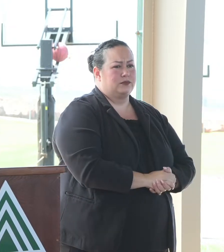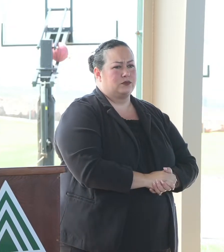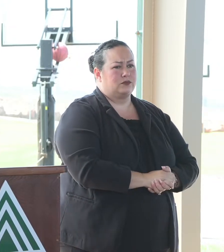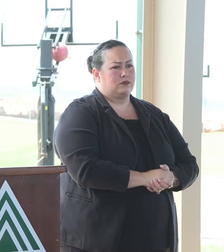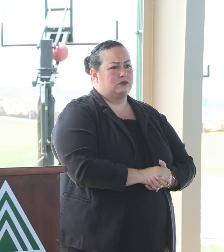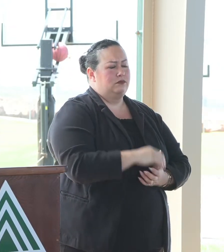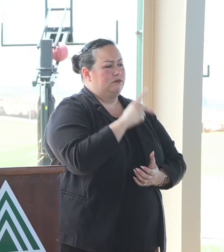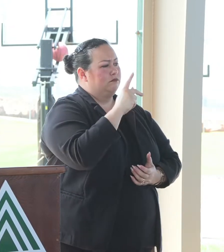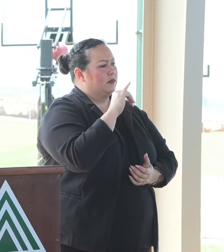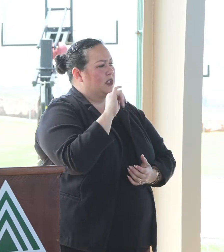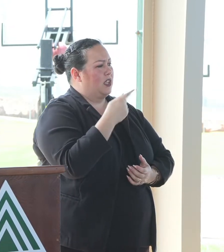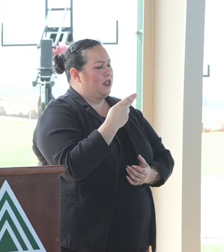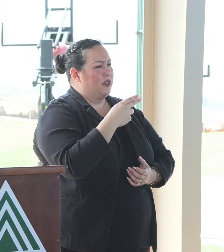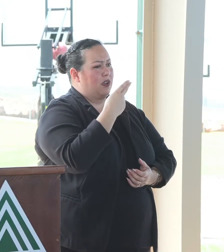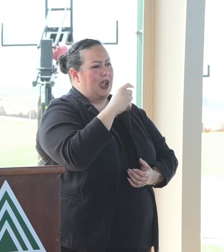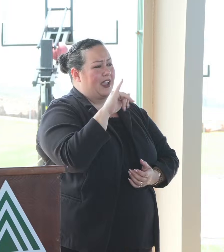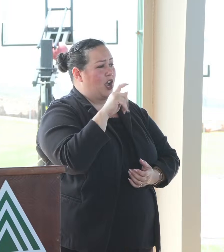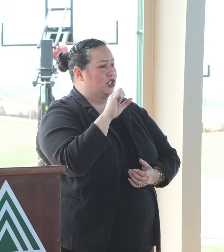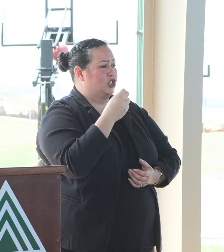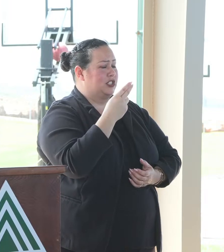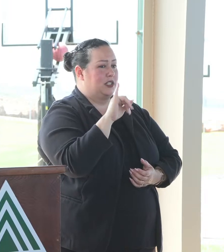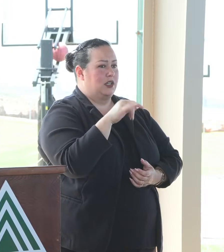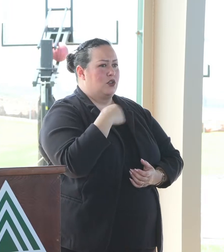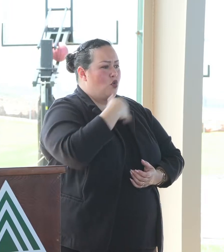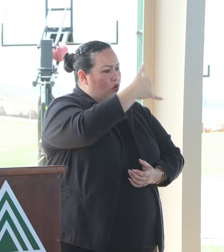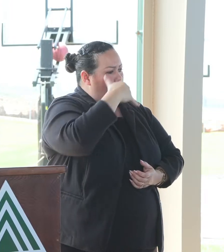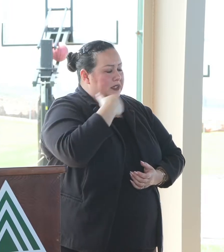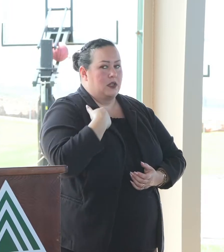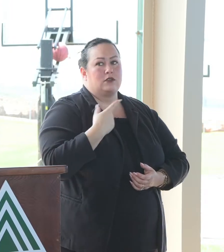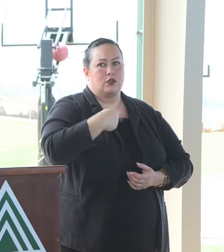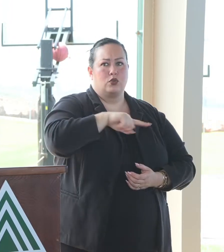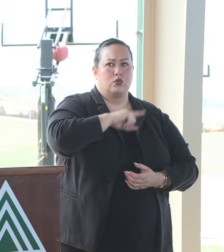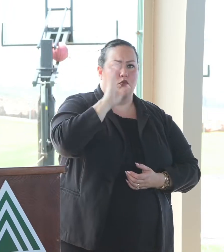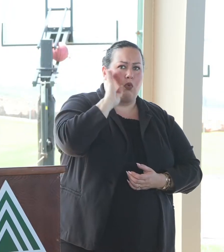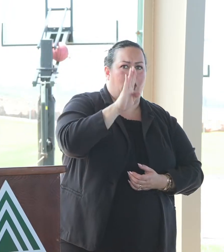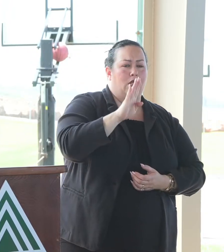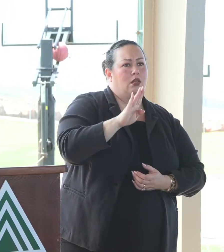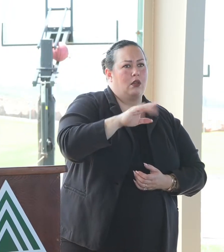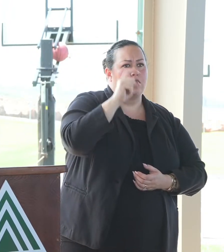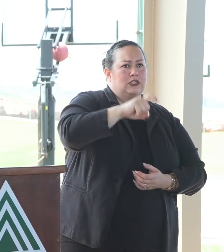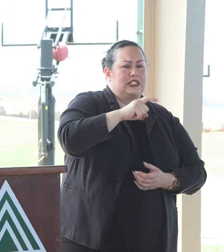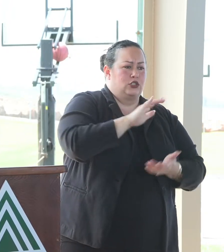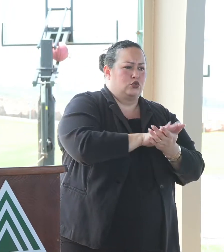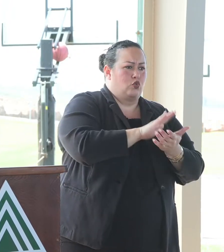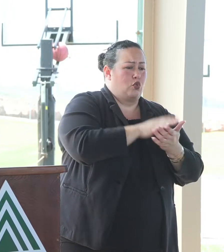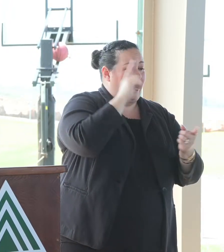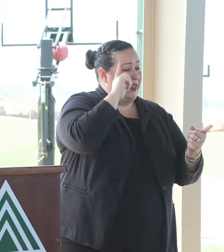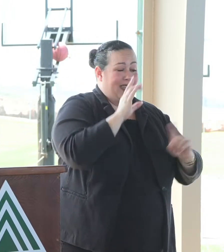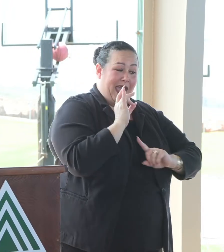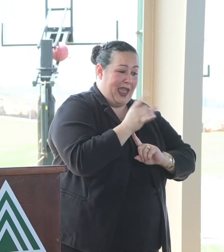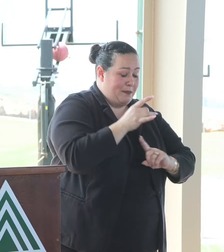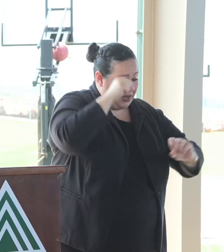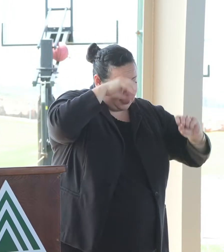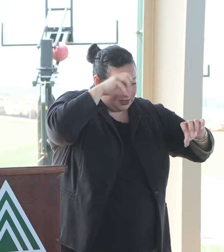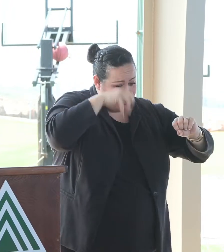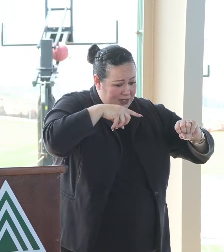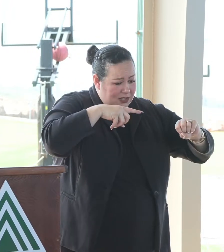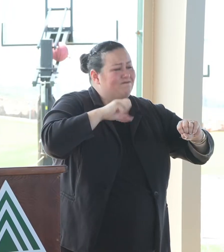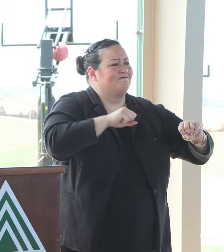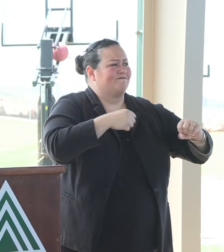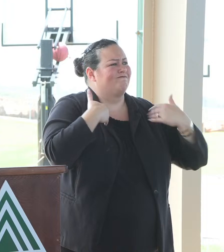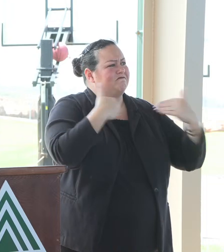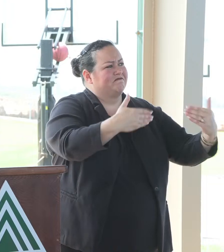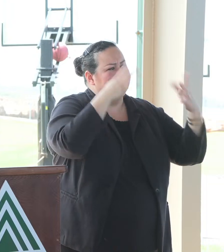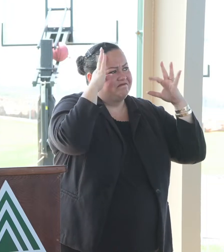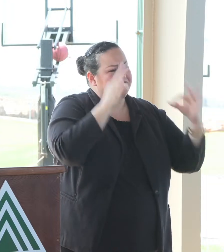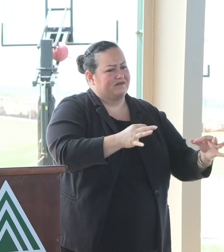Keith Hayashi, who called me and said we're going to need a school, and I think we took about 8 minutes to make the decision that it had to go forward,